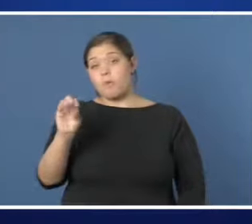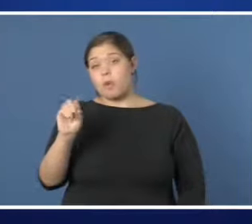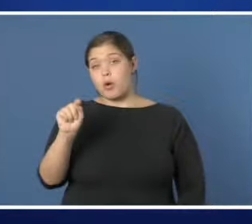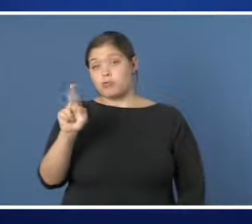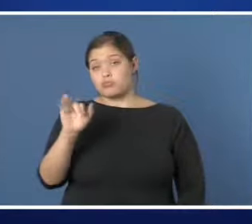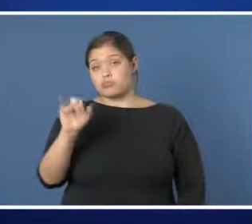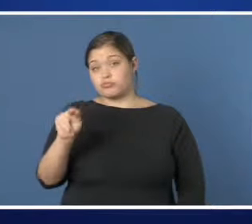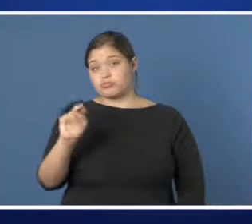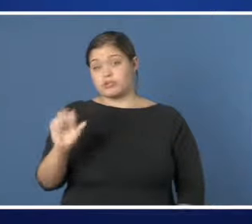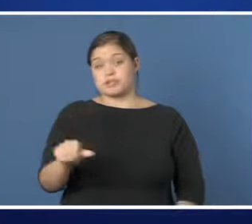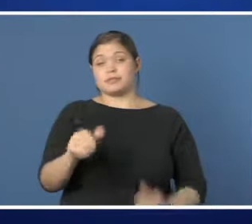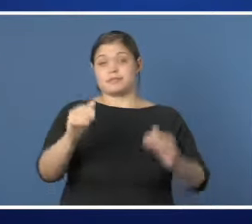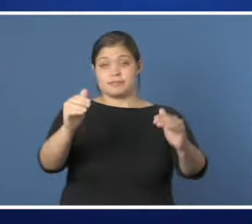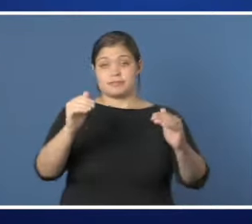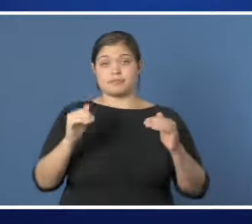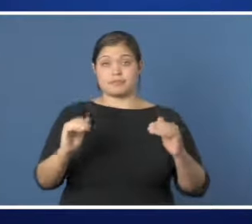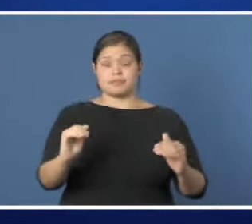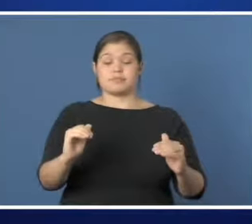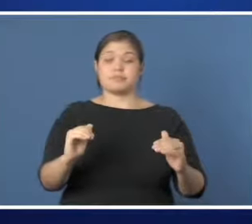Advil, Motrin,